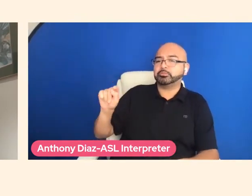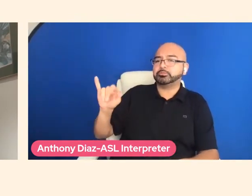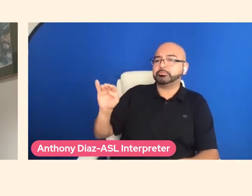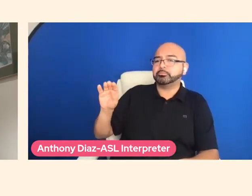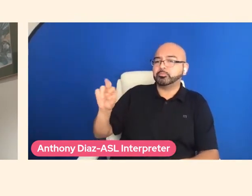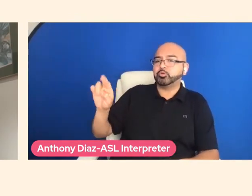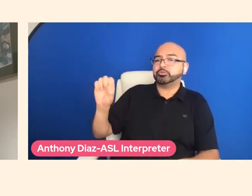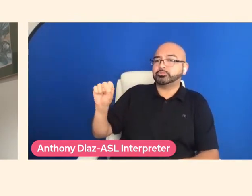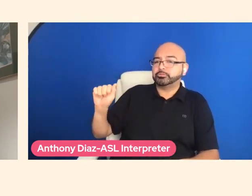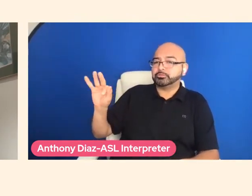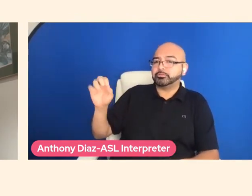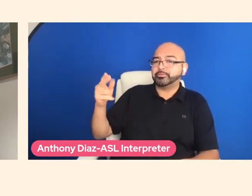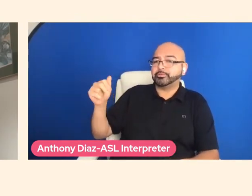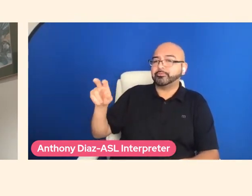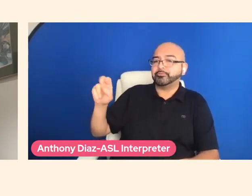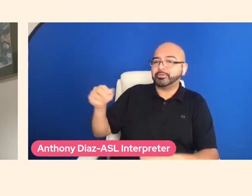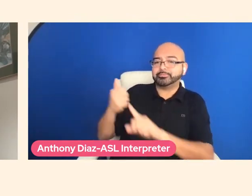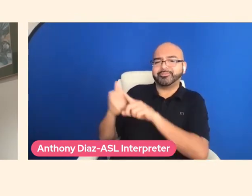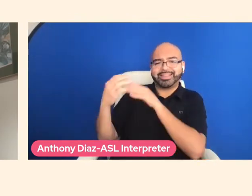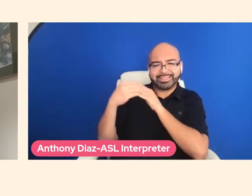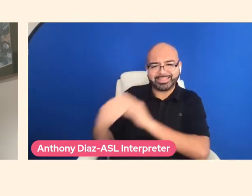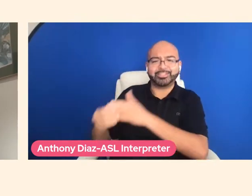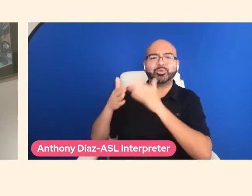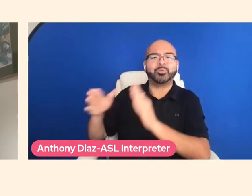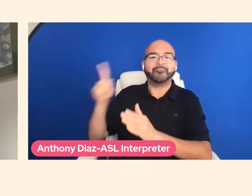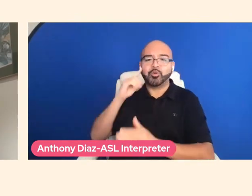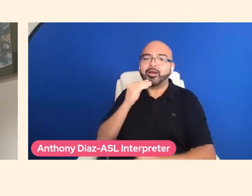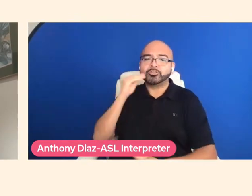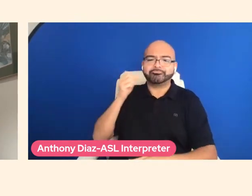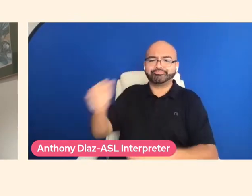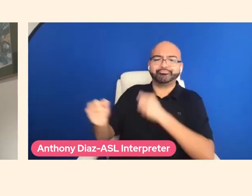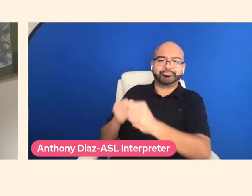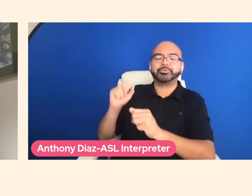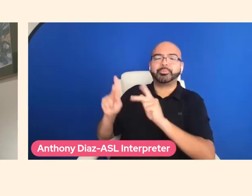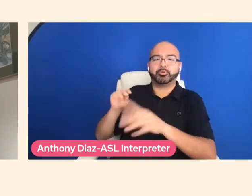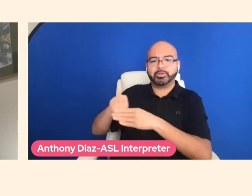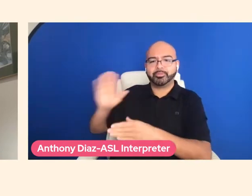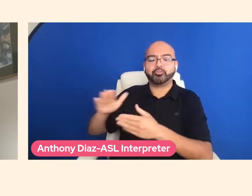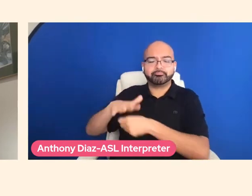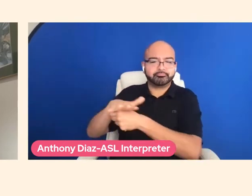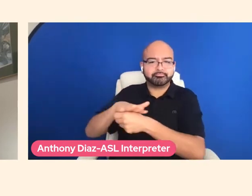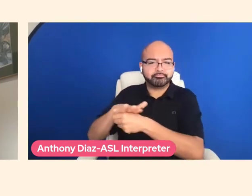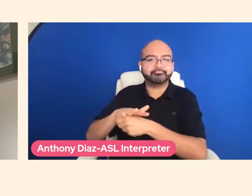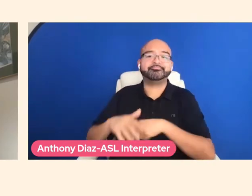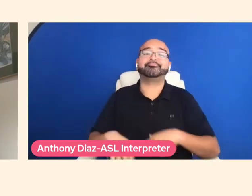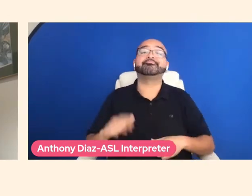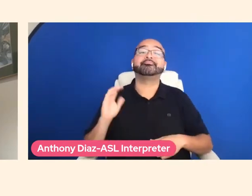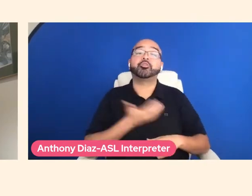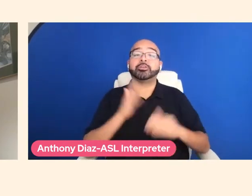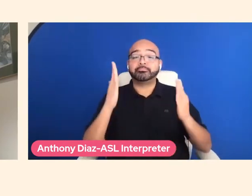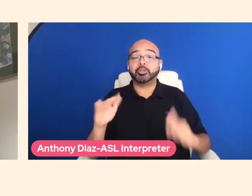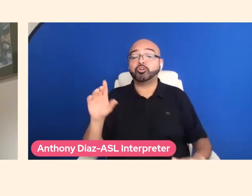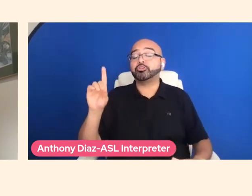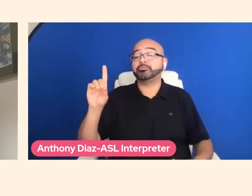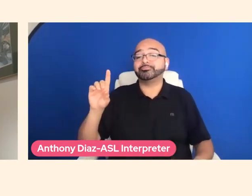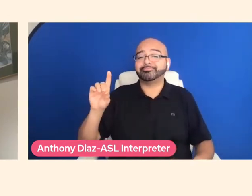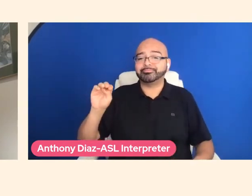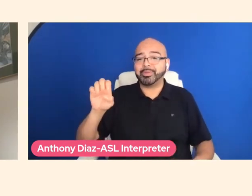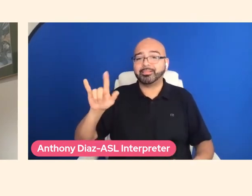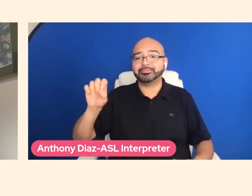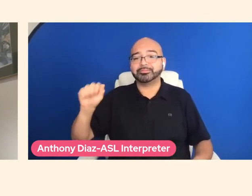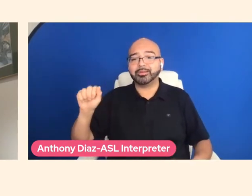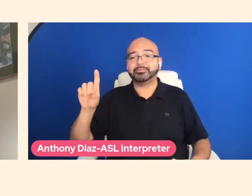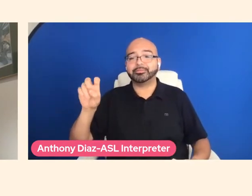leading the way in housing their people in Baltimore. Our session speaker, Melissa Devereaux, is an inspiring individual with a wealth of knowledge